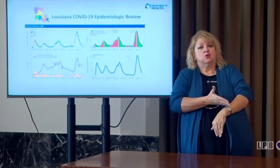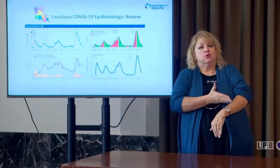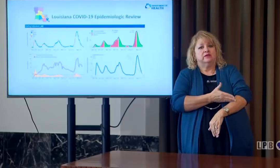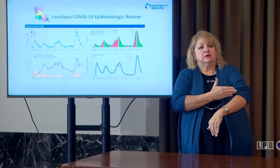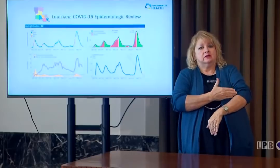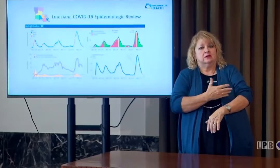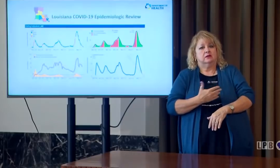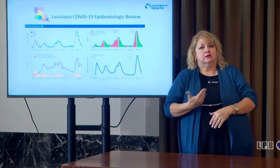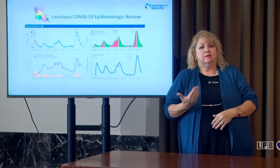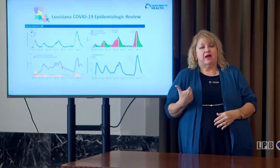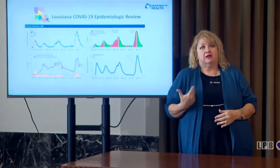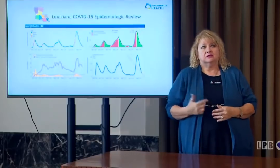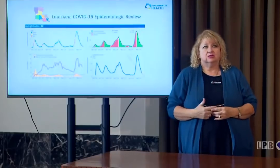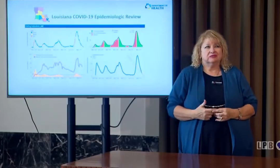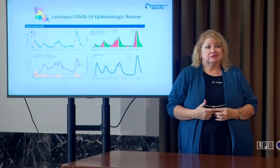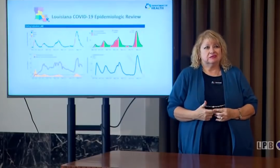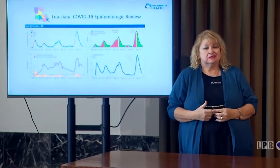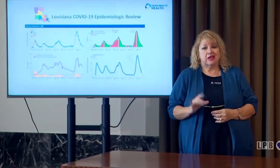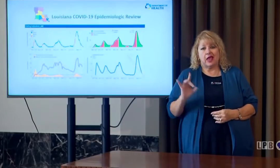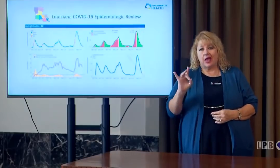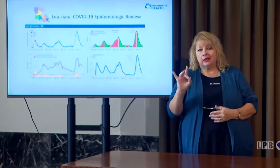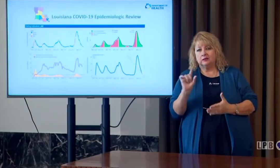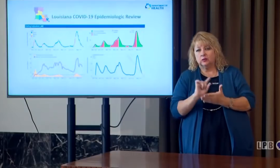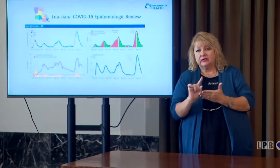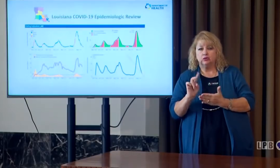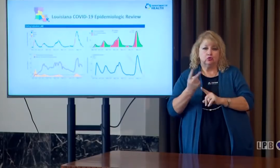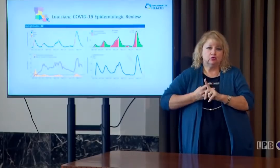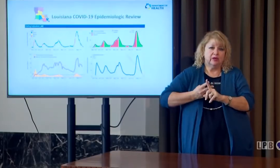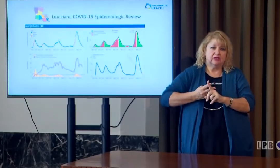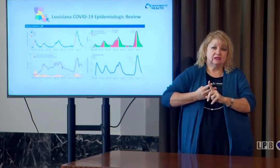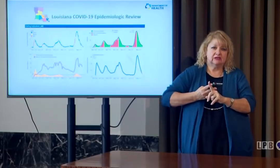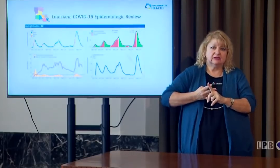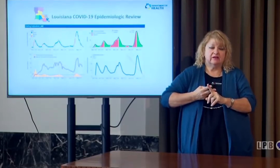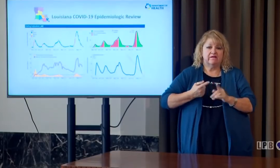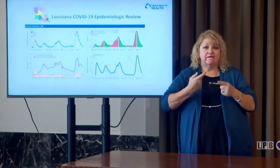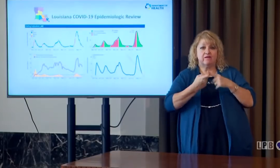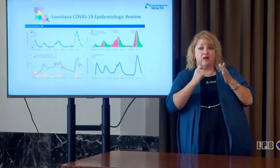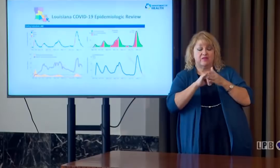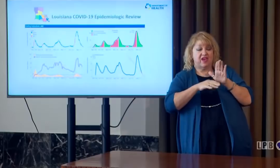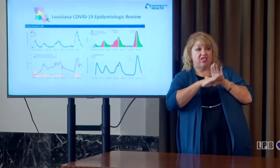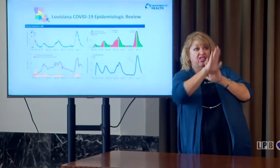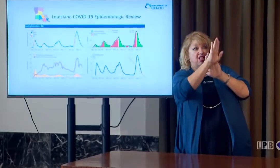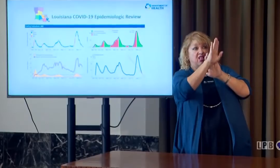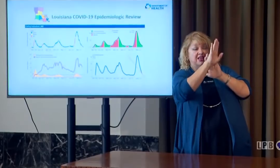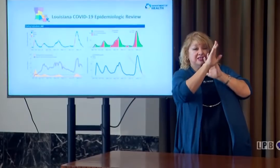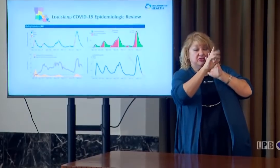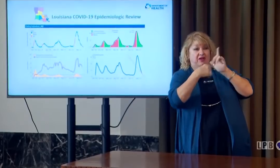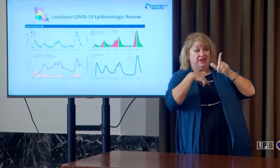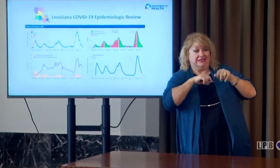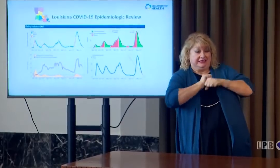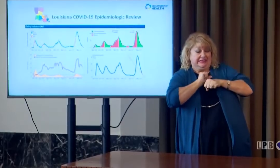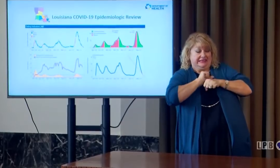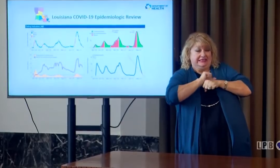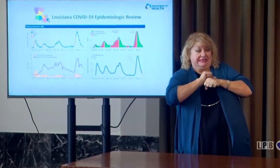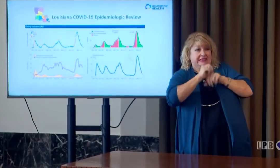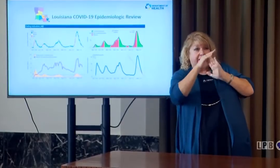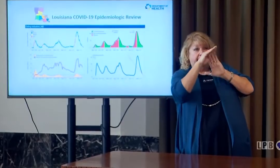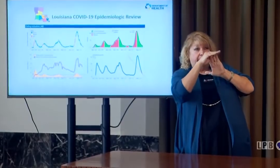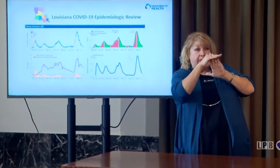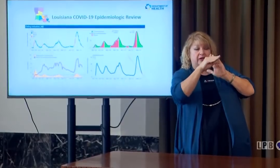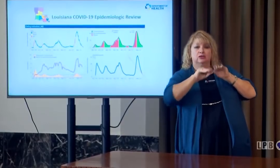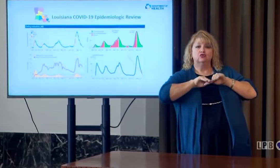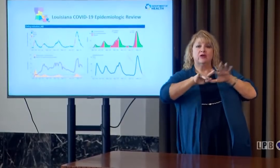the past 8 or so weeks recovering from this surge, and transmission is